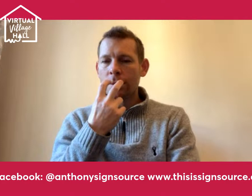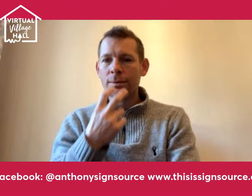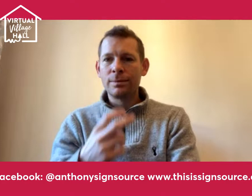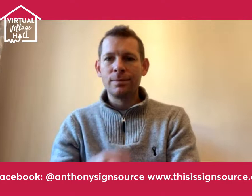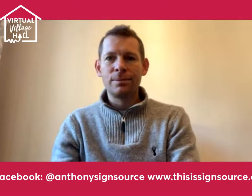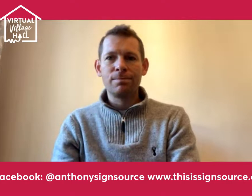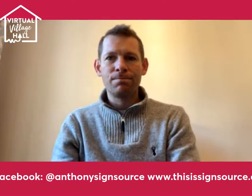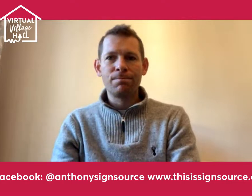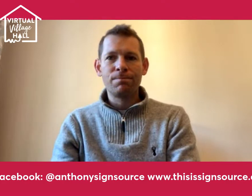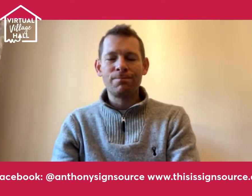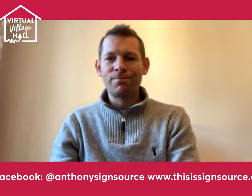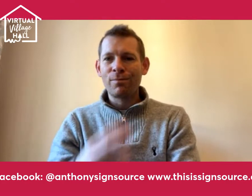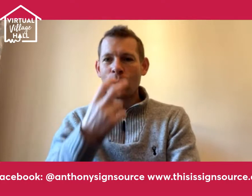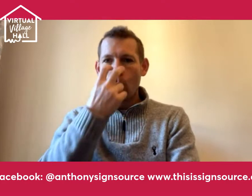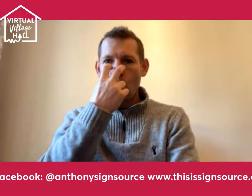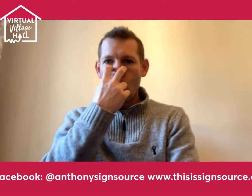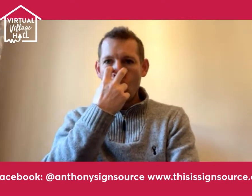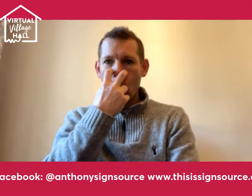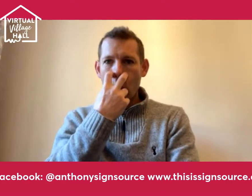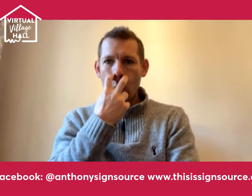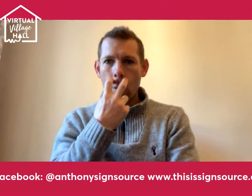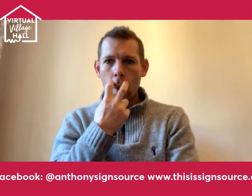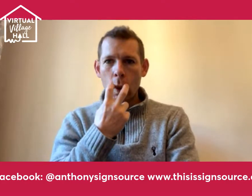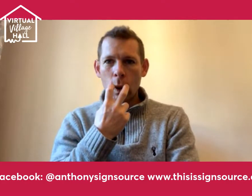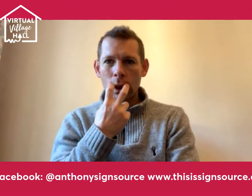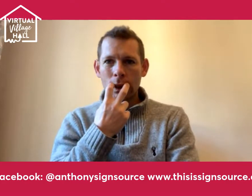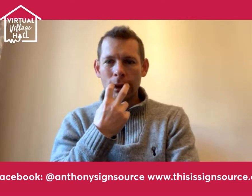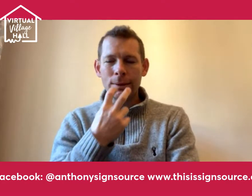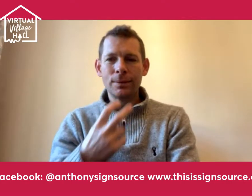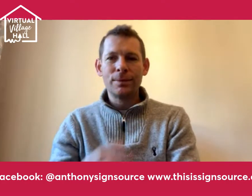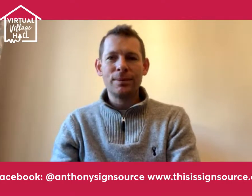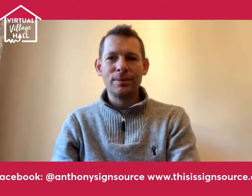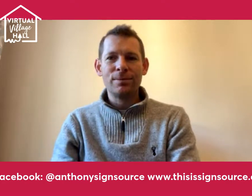And that's old, old,